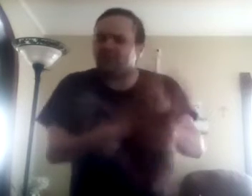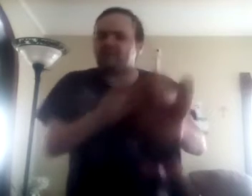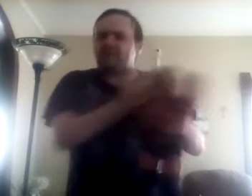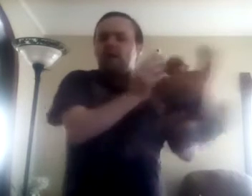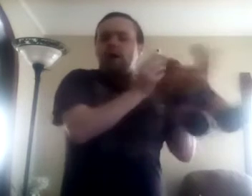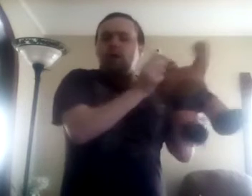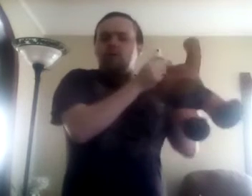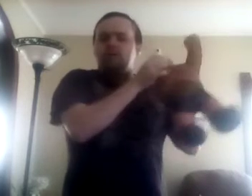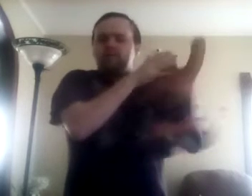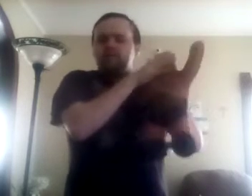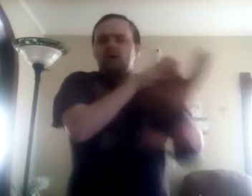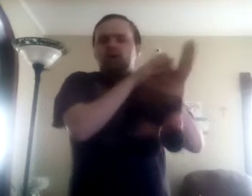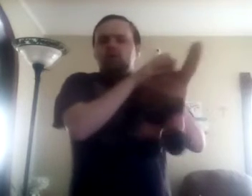he said,